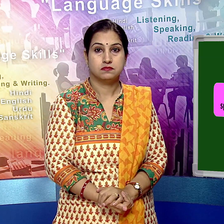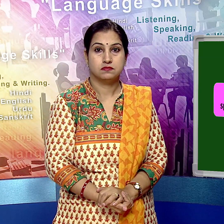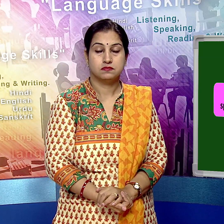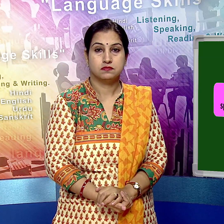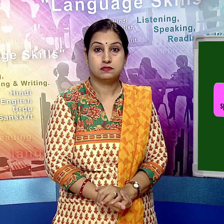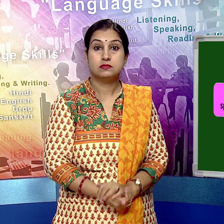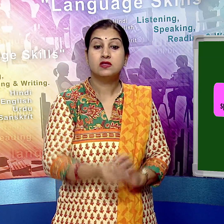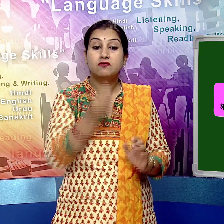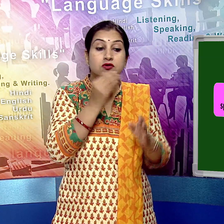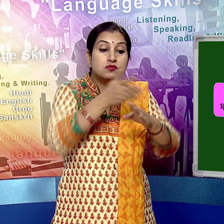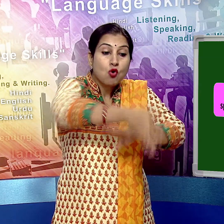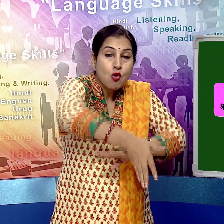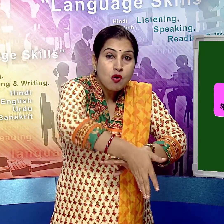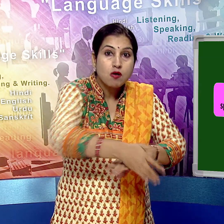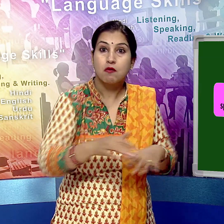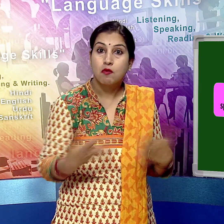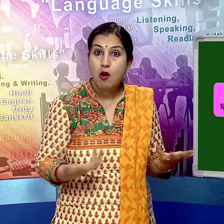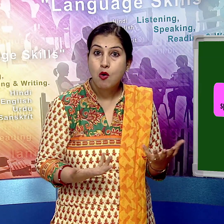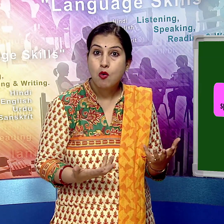Food is spoiled by